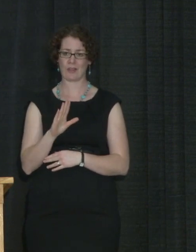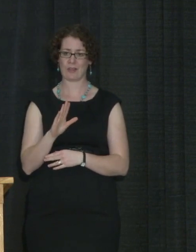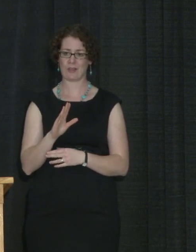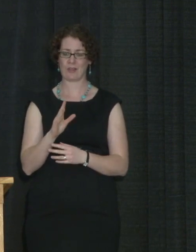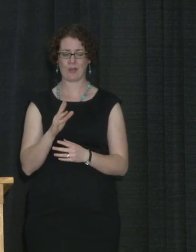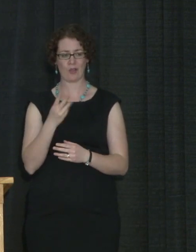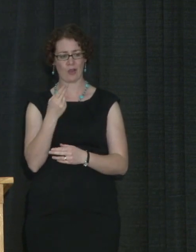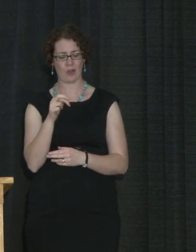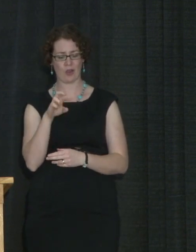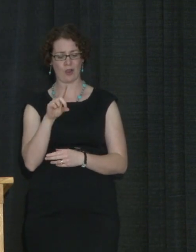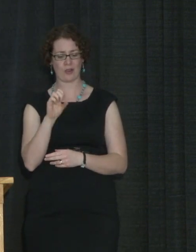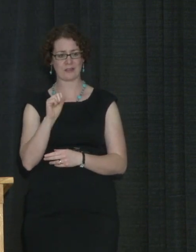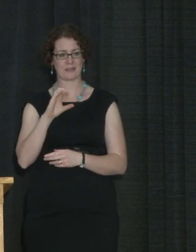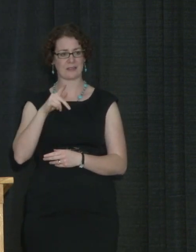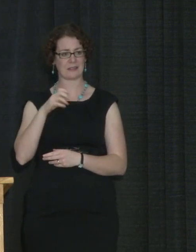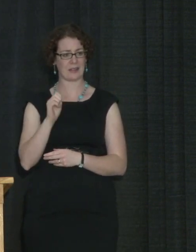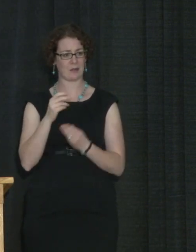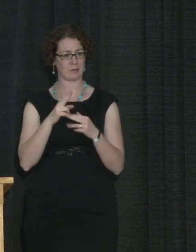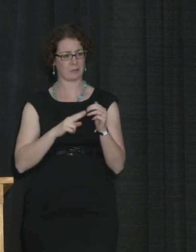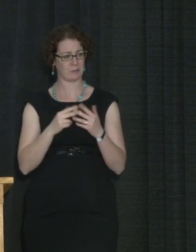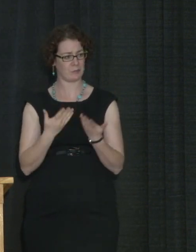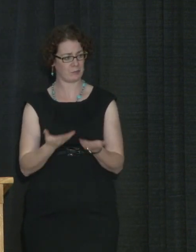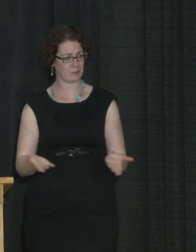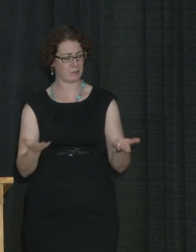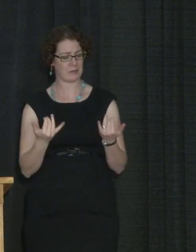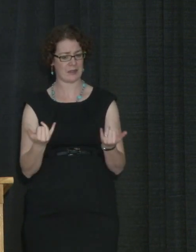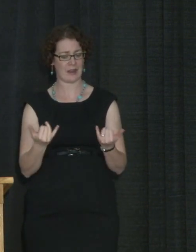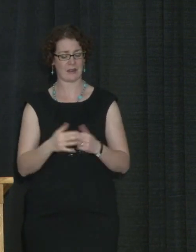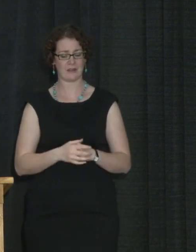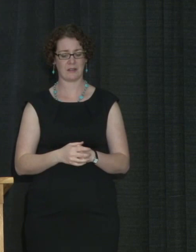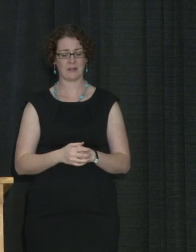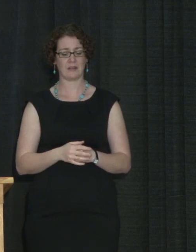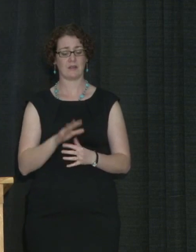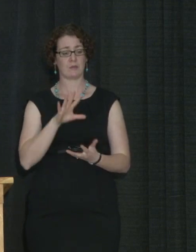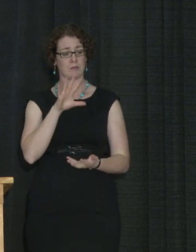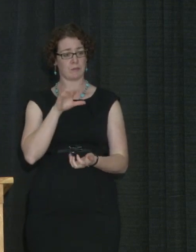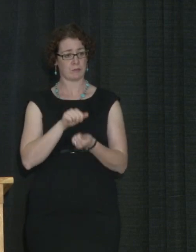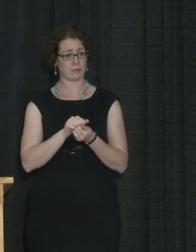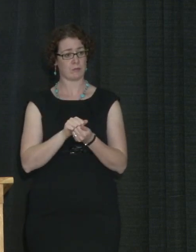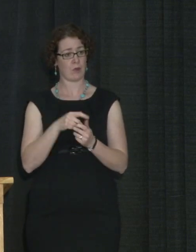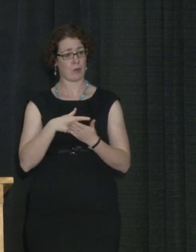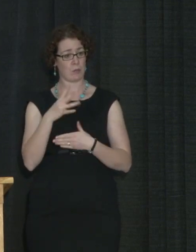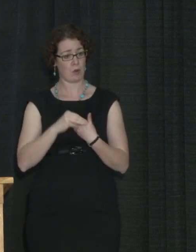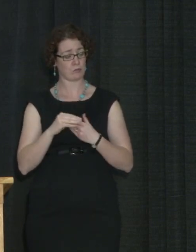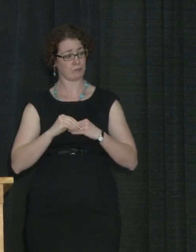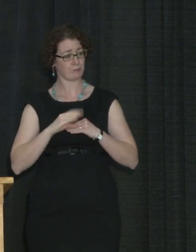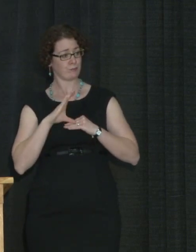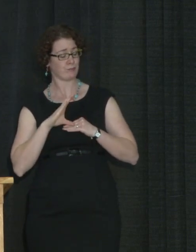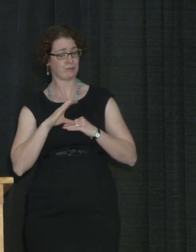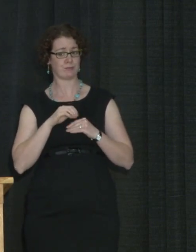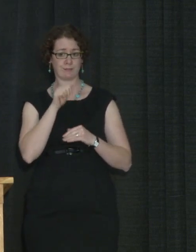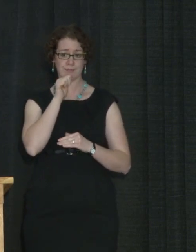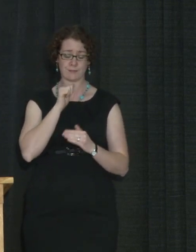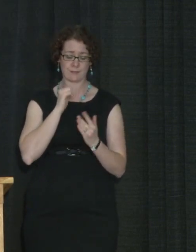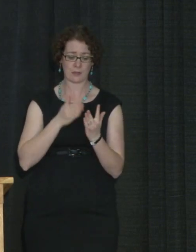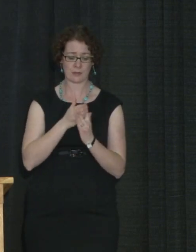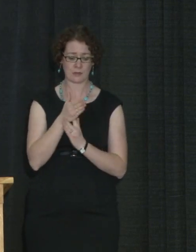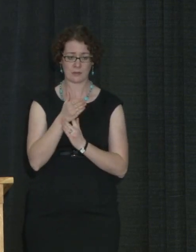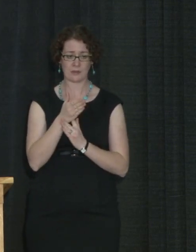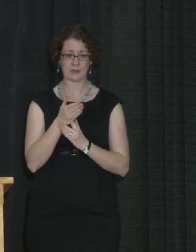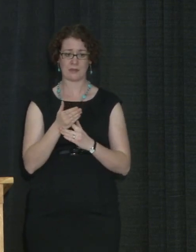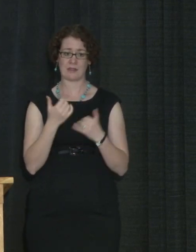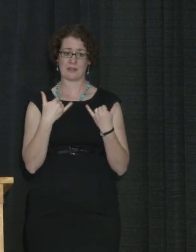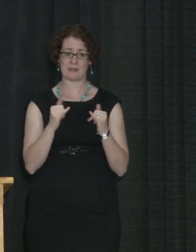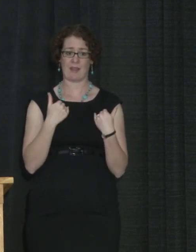learning facility here on campus at Kingstec. She completed her program with confidence and with resilience while